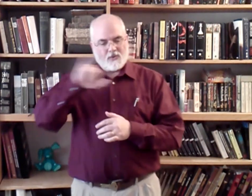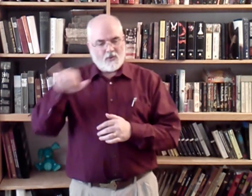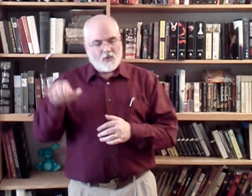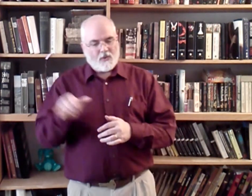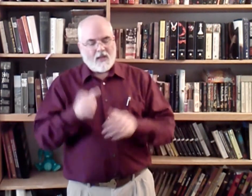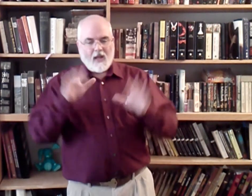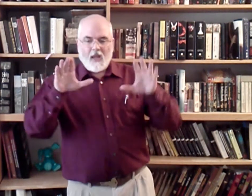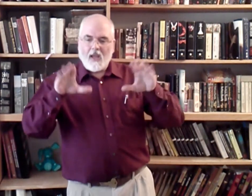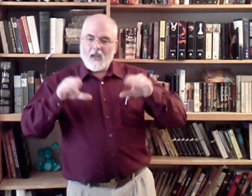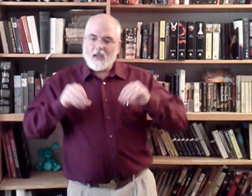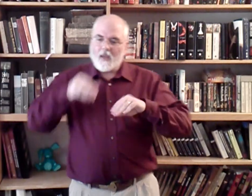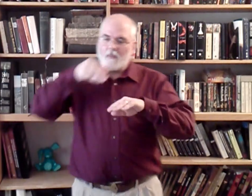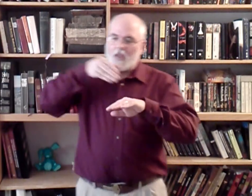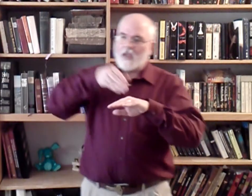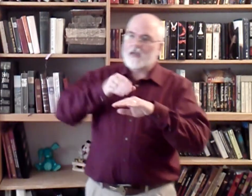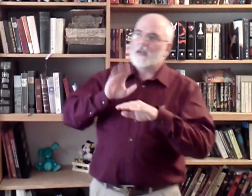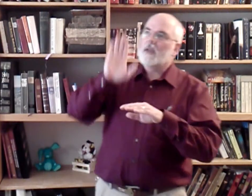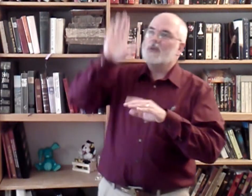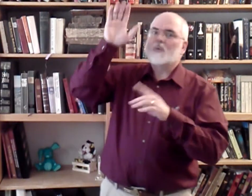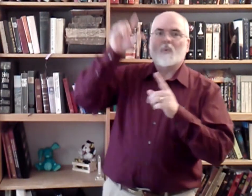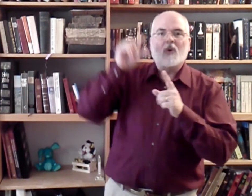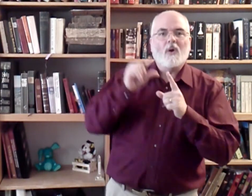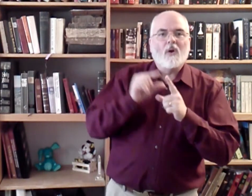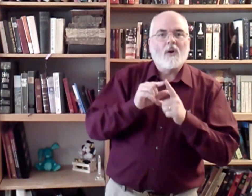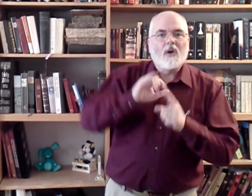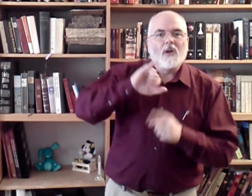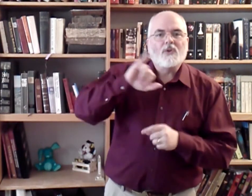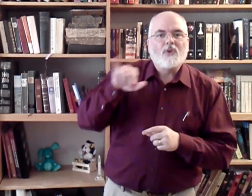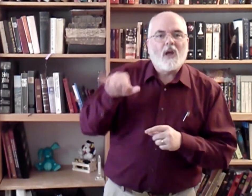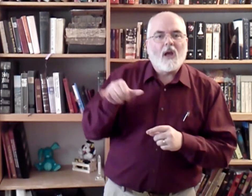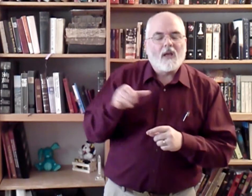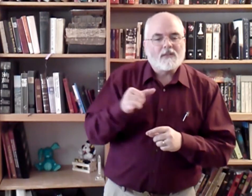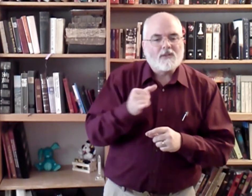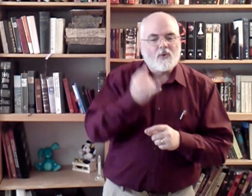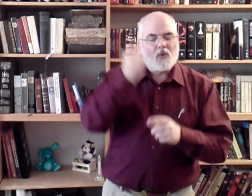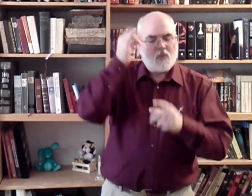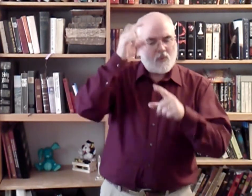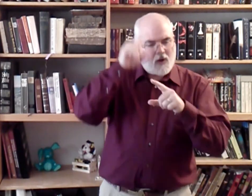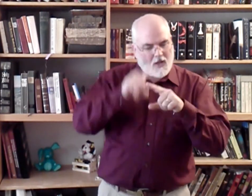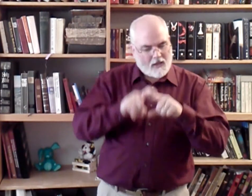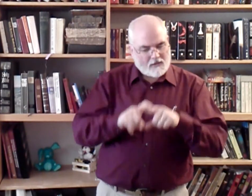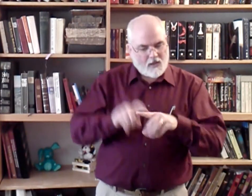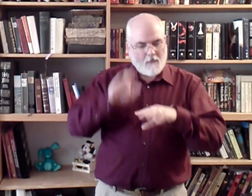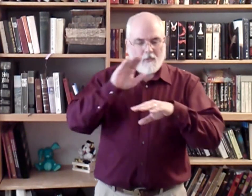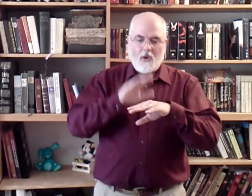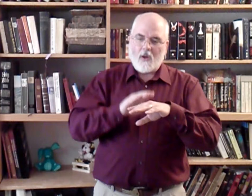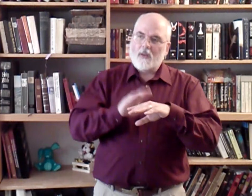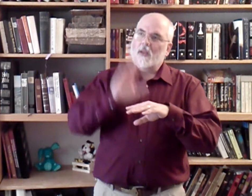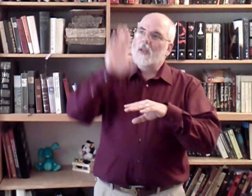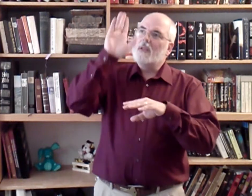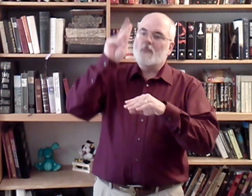to take Him at His word, just to rest upon His